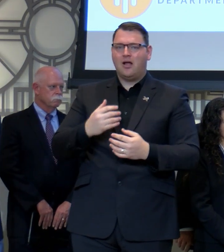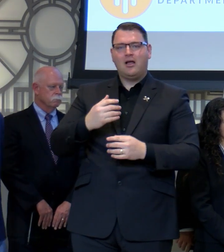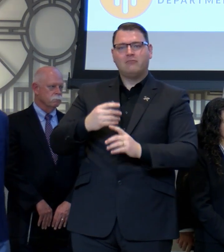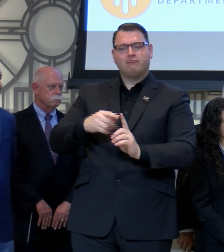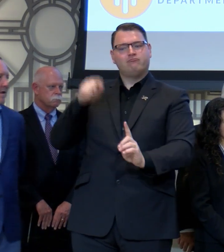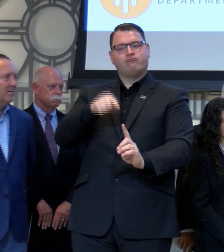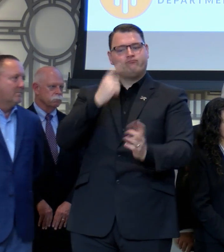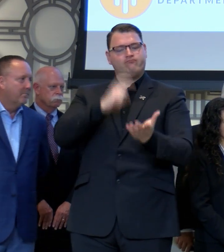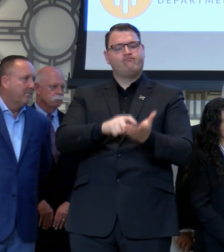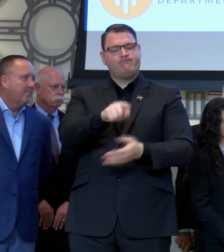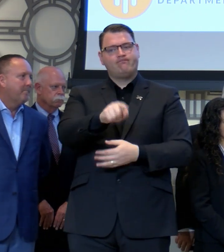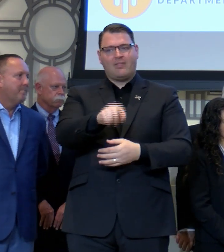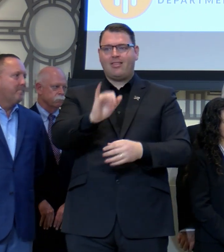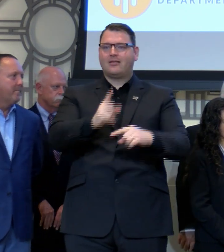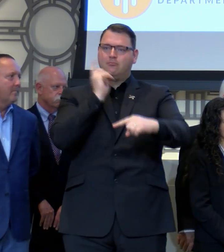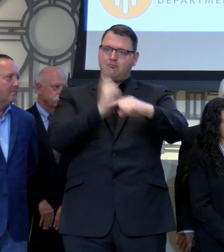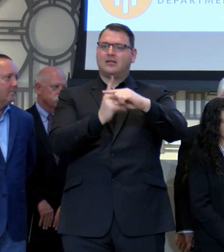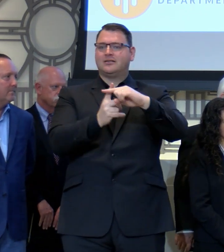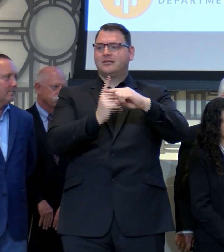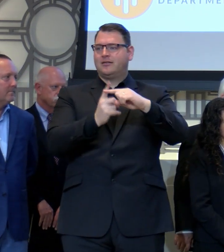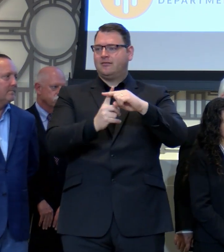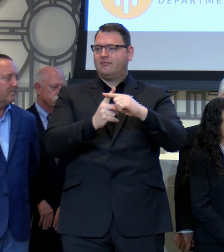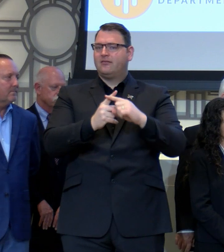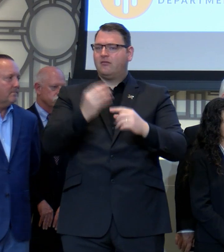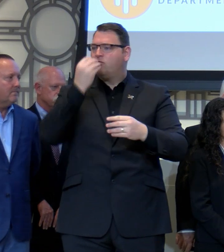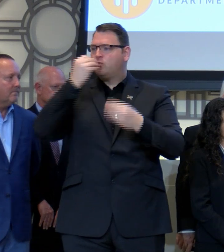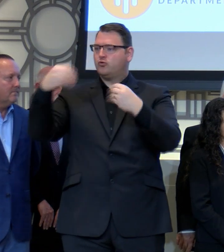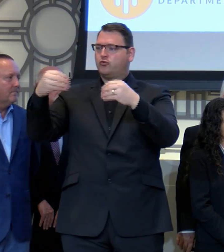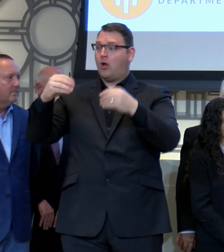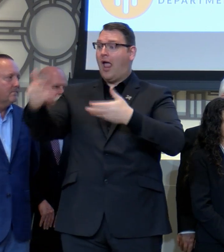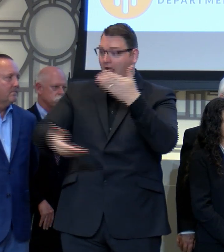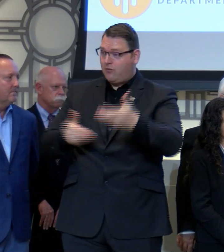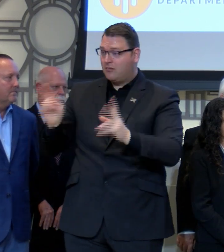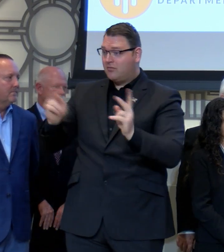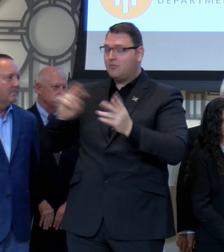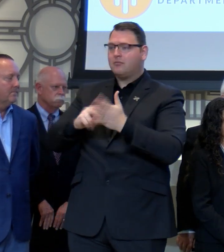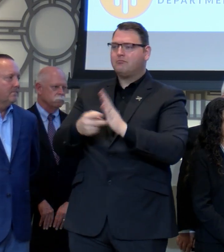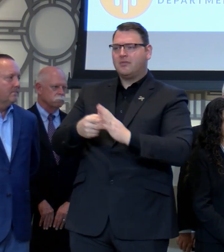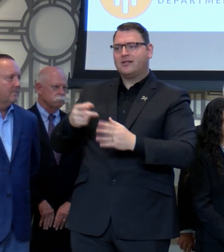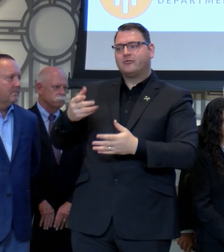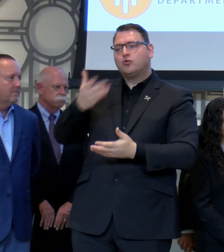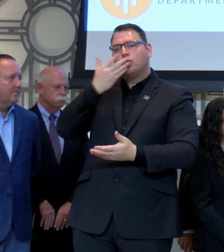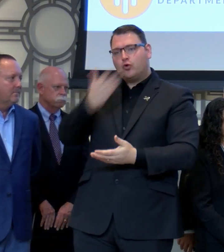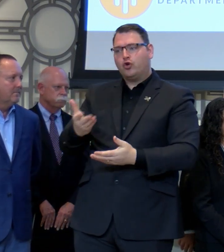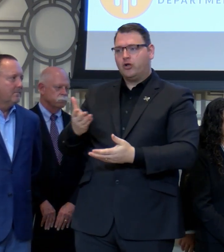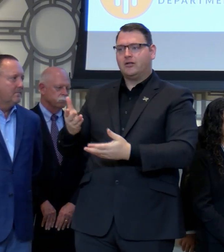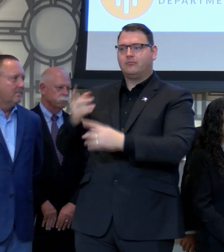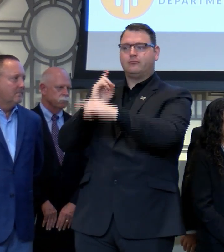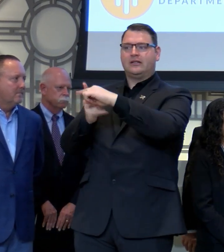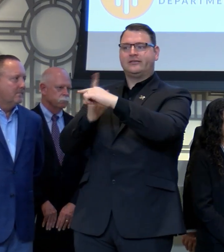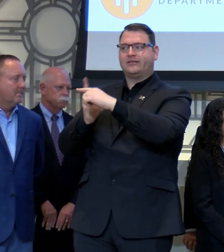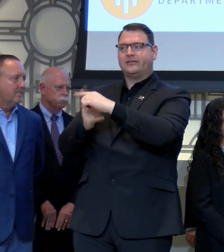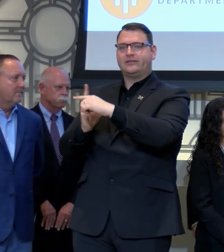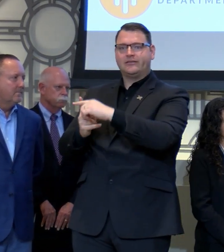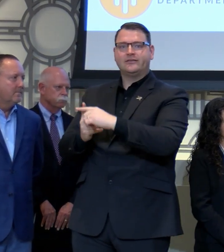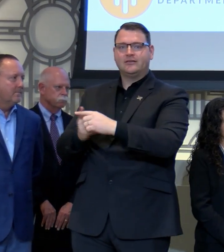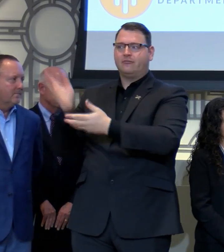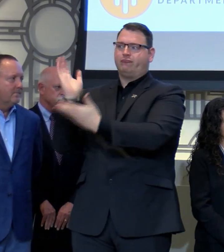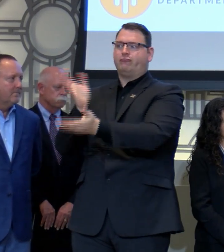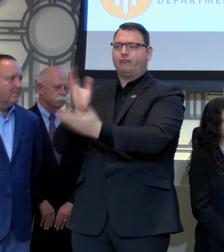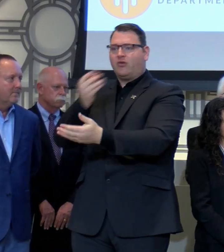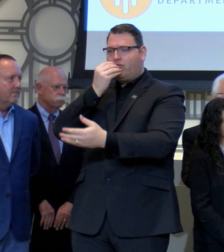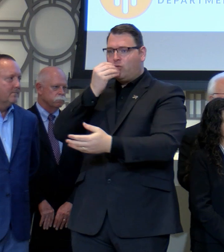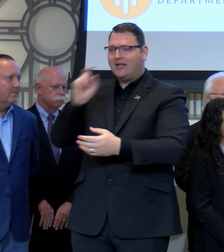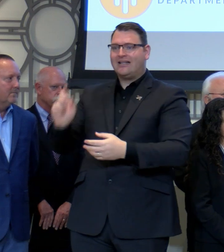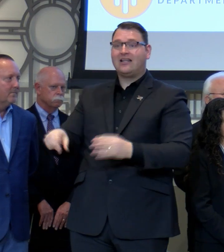to me is a very positive statement, is that when all of these grocers are saying they are needing more